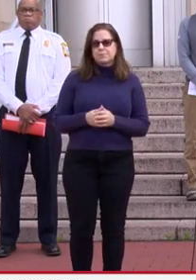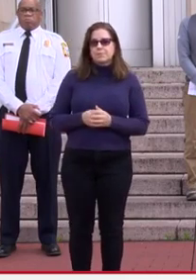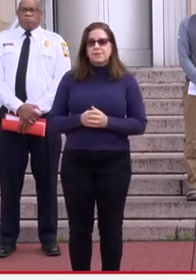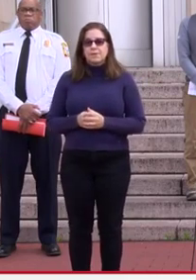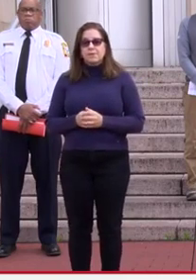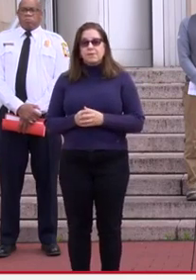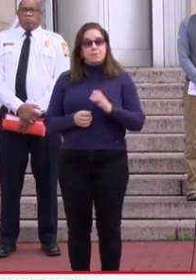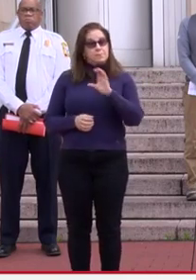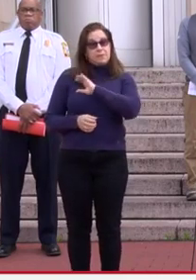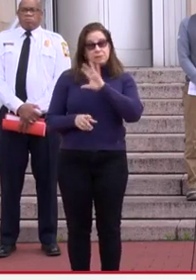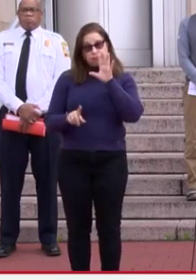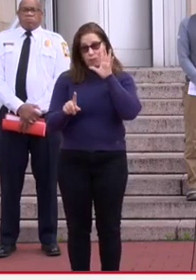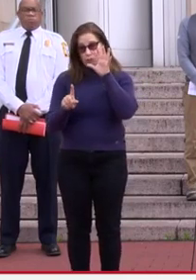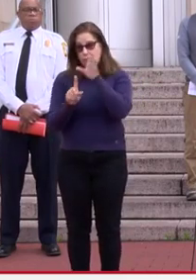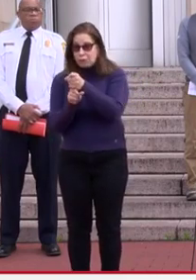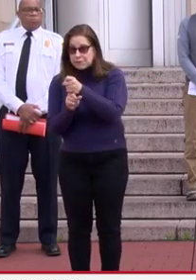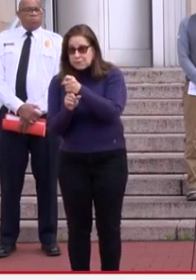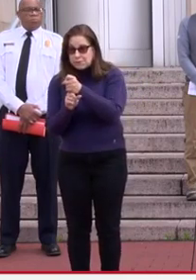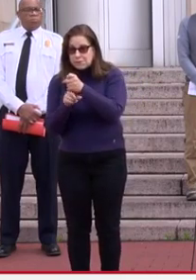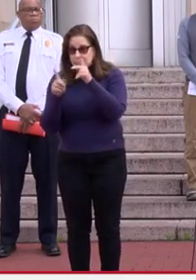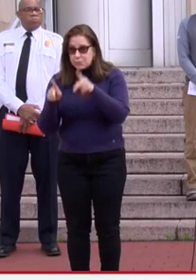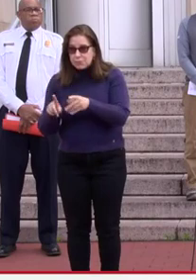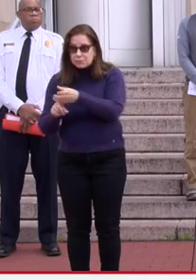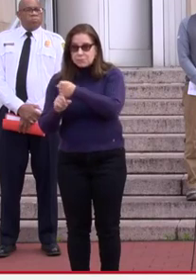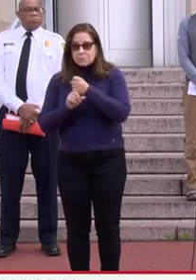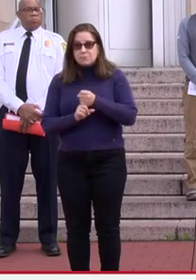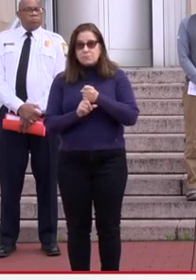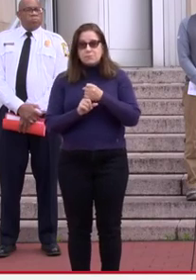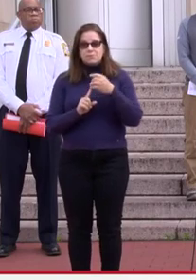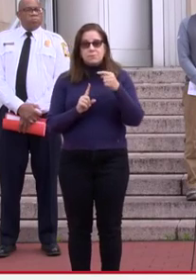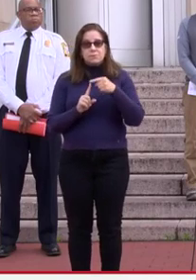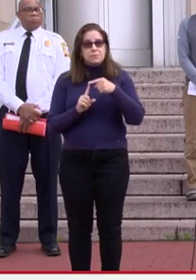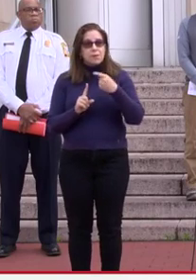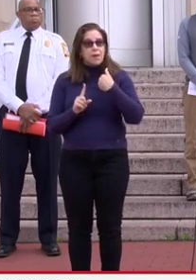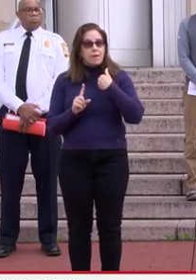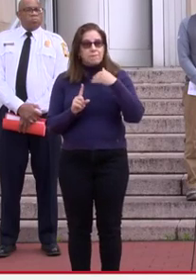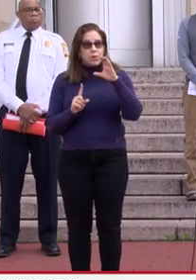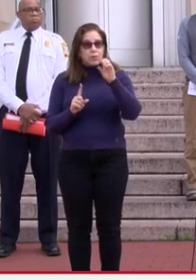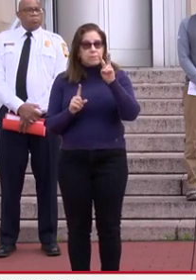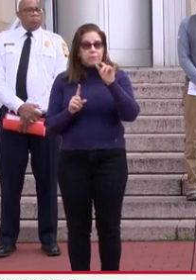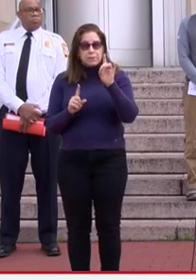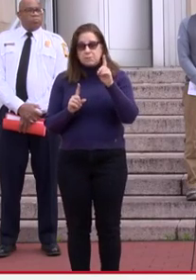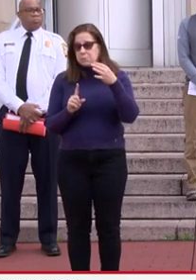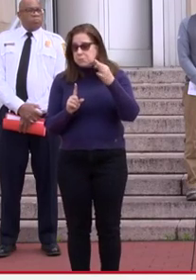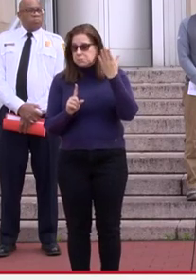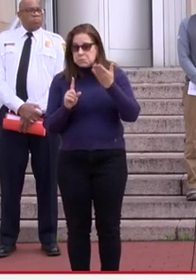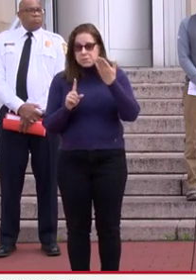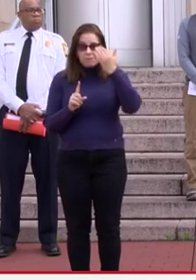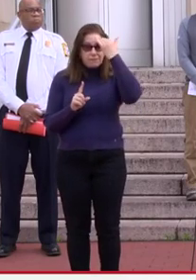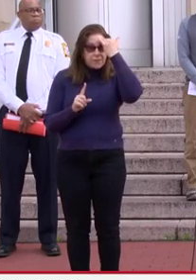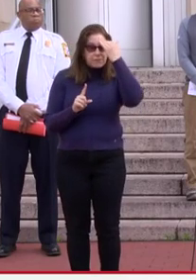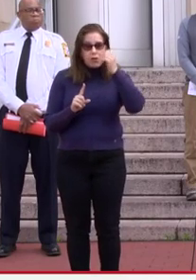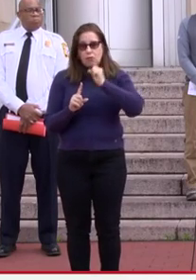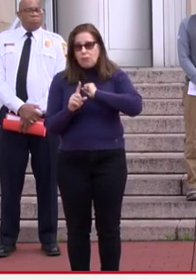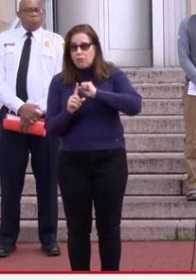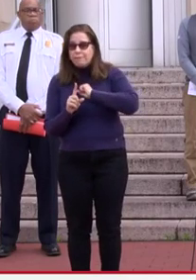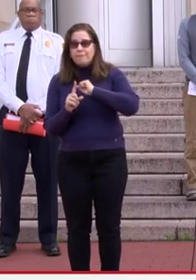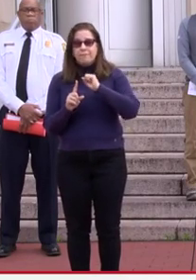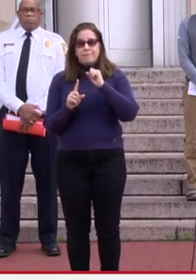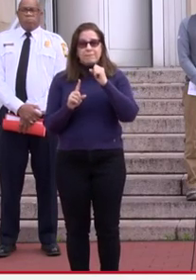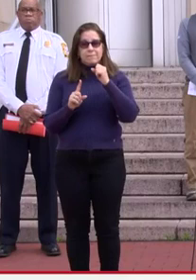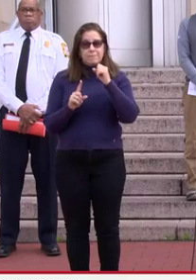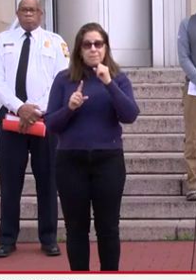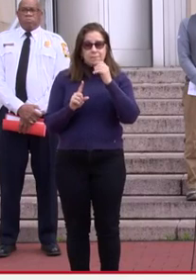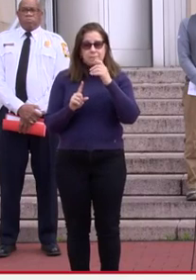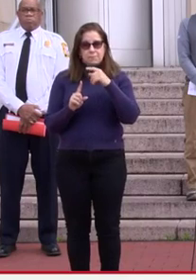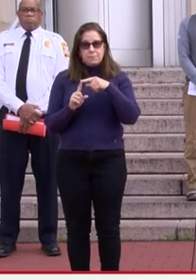person appears to display symptoms, they will be transported directly to a hospital for further screening to ensure that they do not